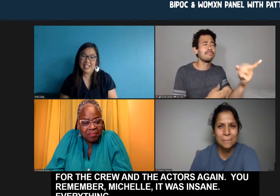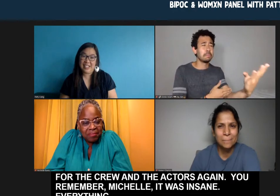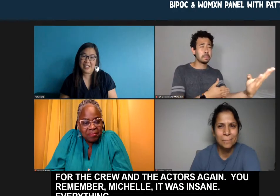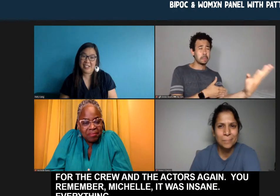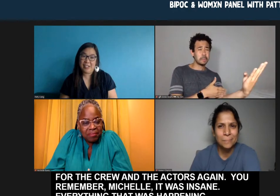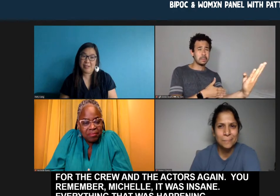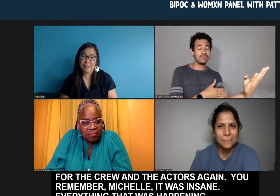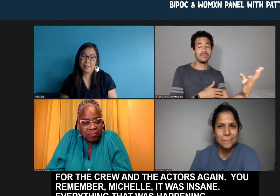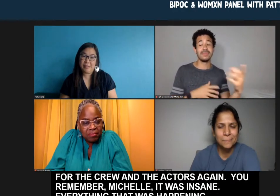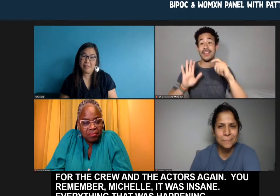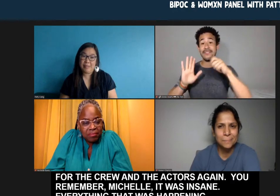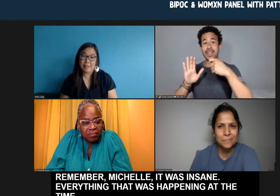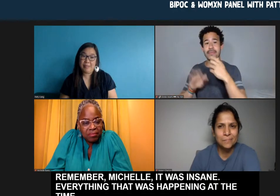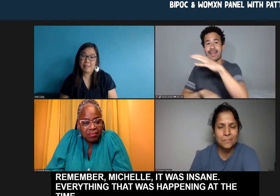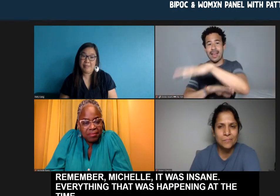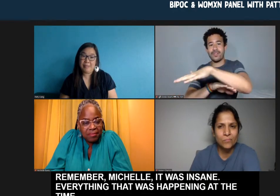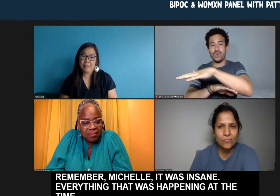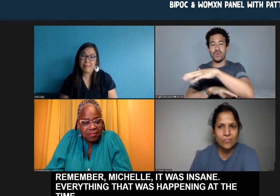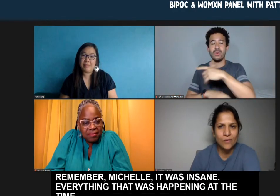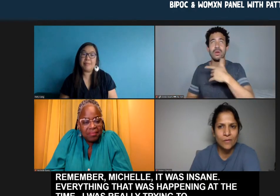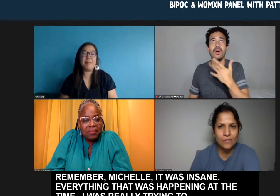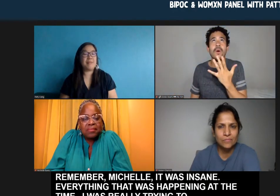to get all that worked out. And in the morning,